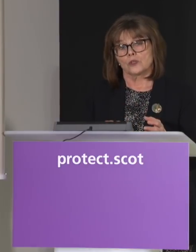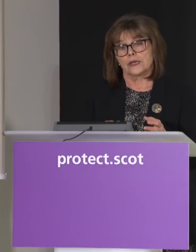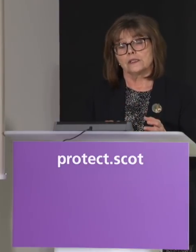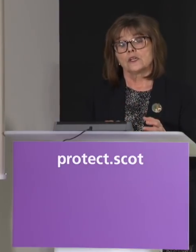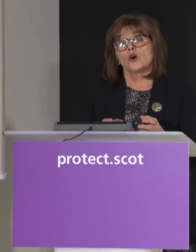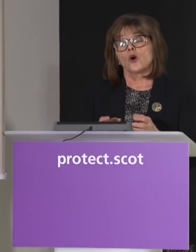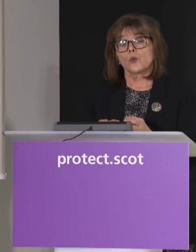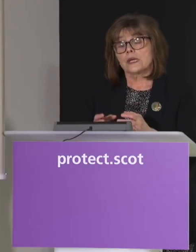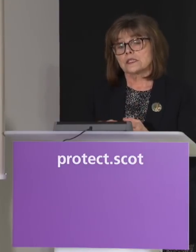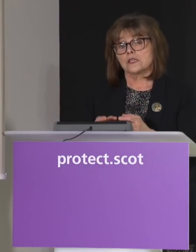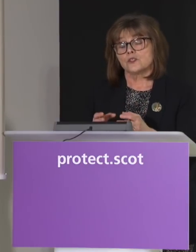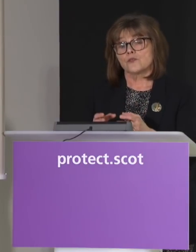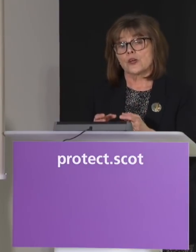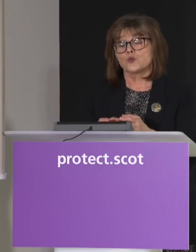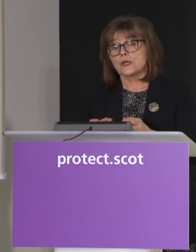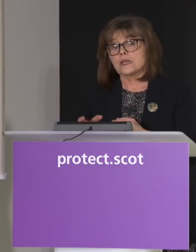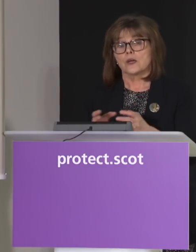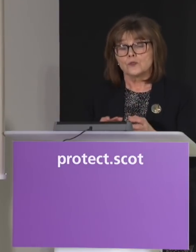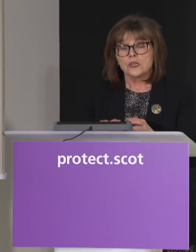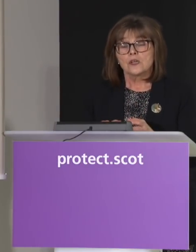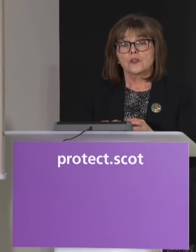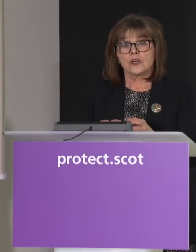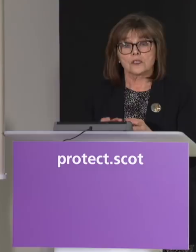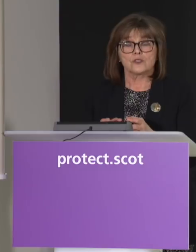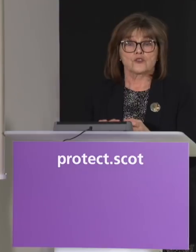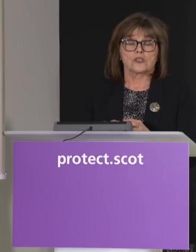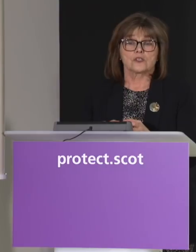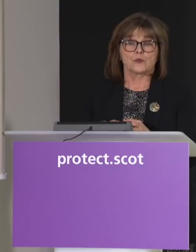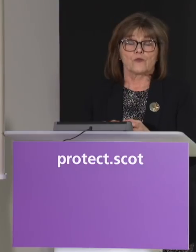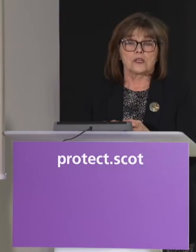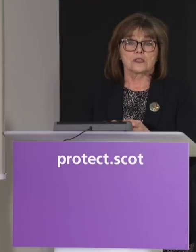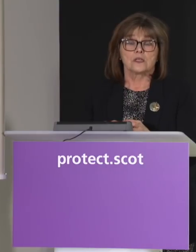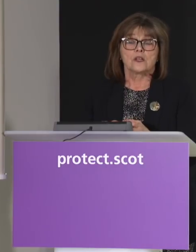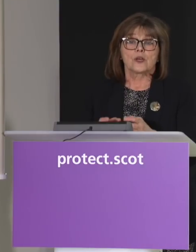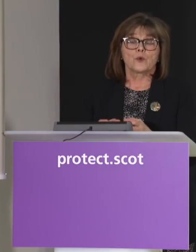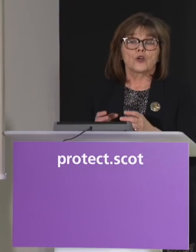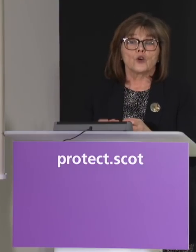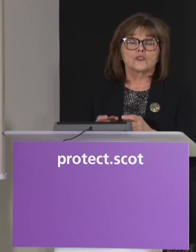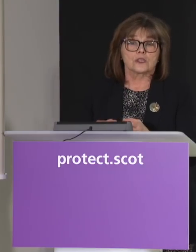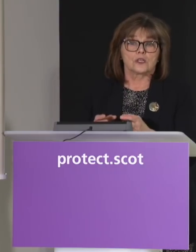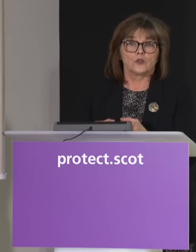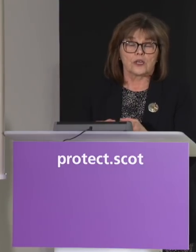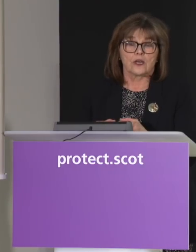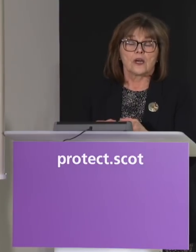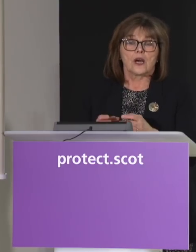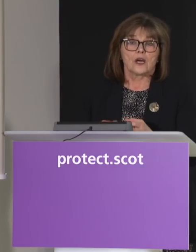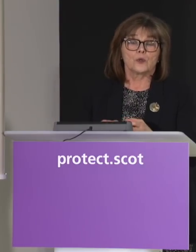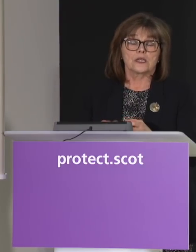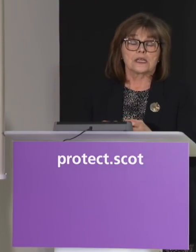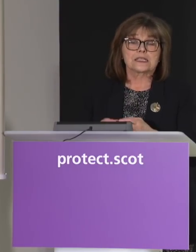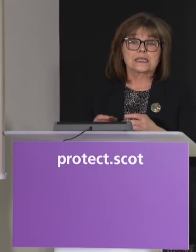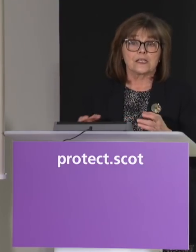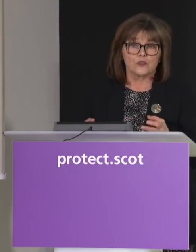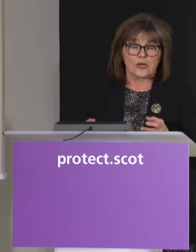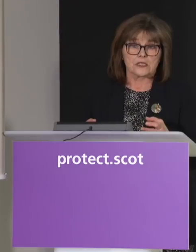come online, or we continue to find ways around the current restrictions with Pfizer, then we are constantly looking at how we